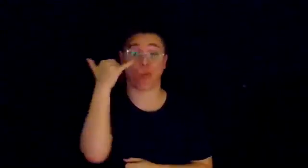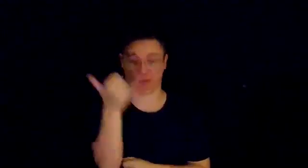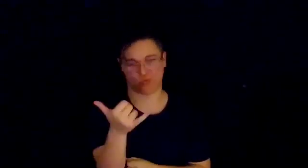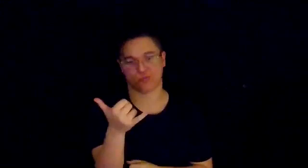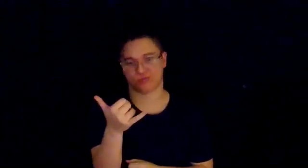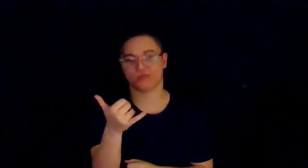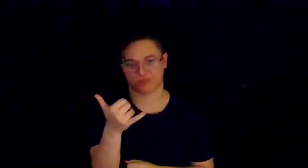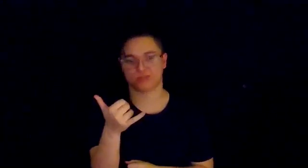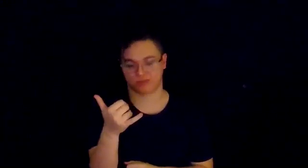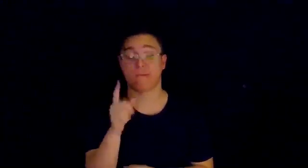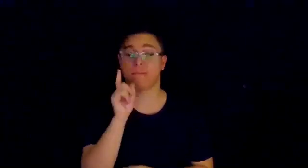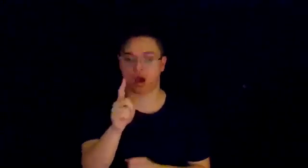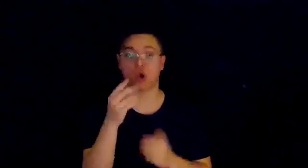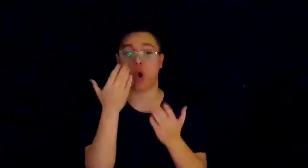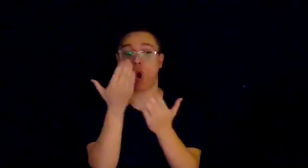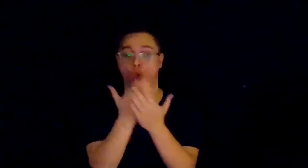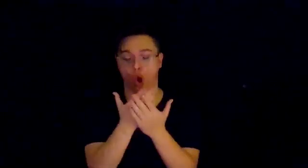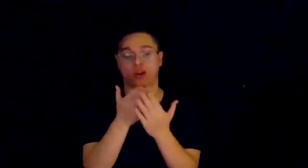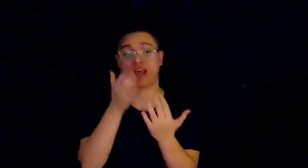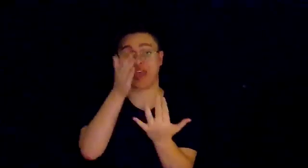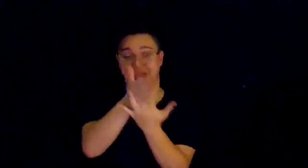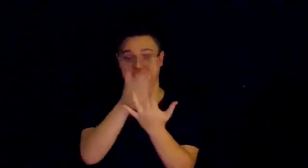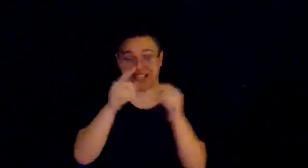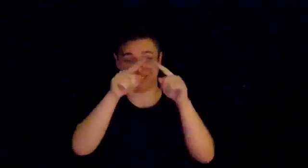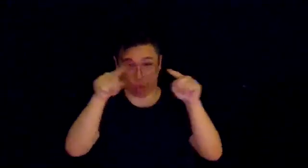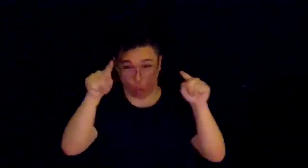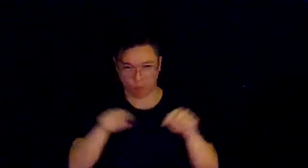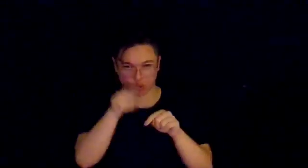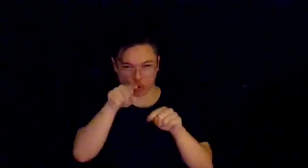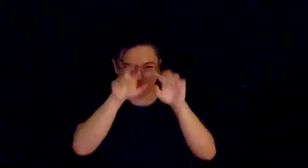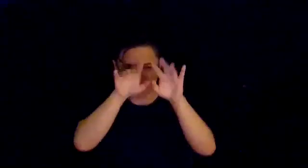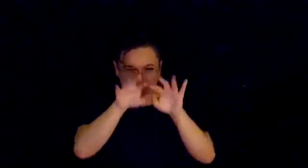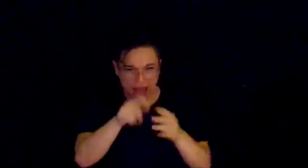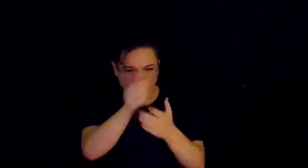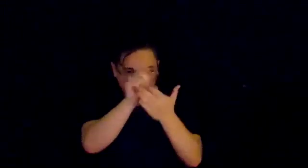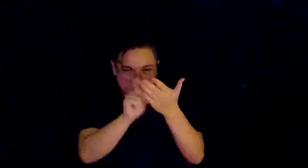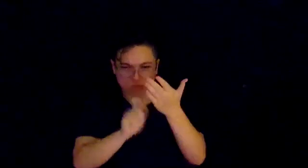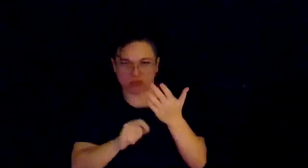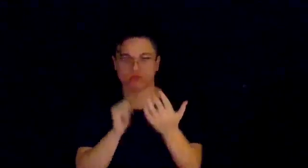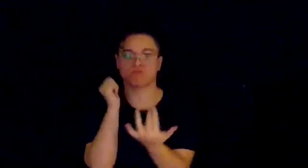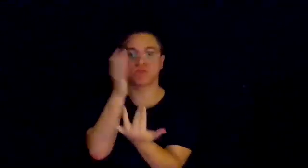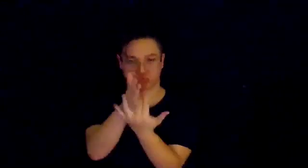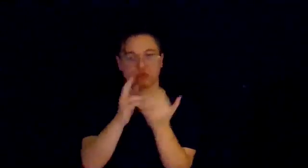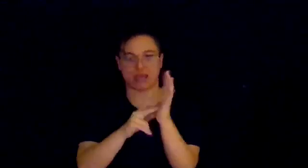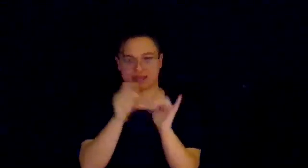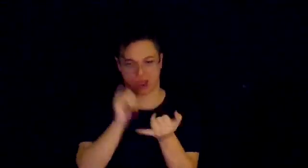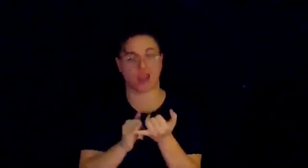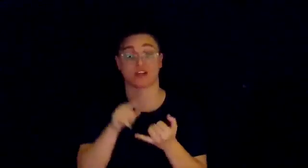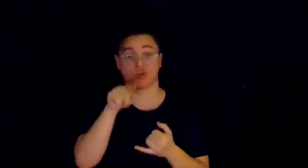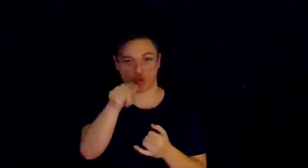So that happens automatically, saying that there will be a call out. But on the access form that you fill